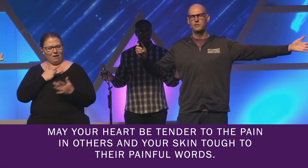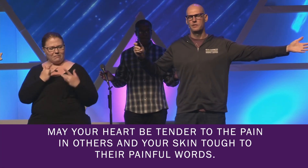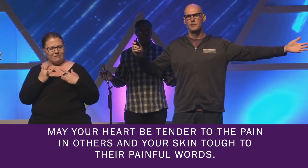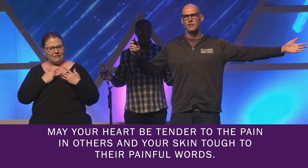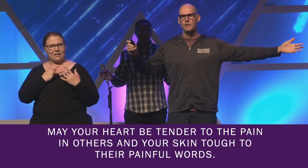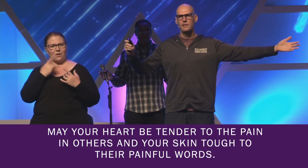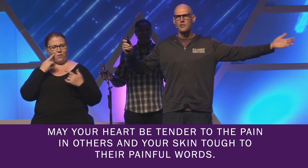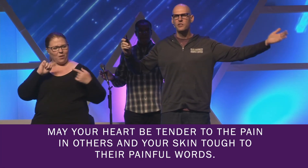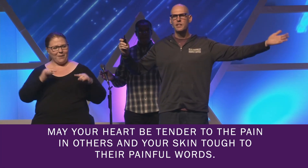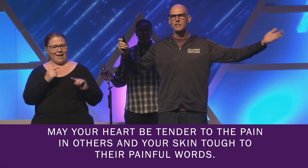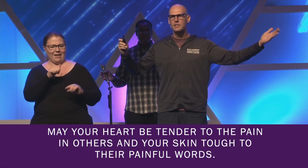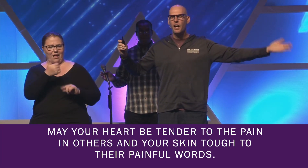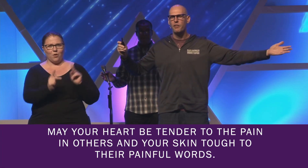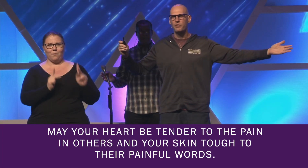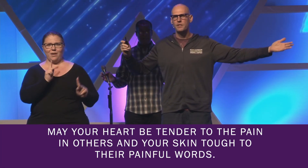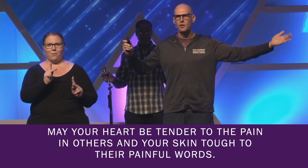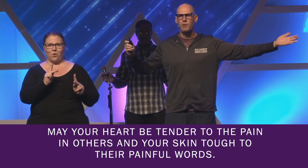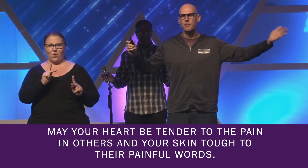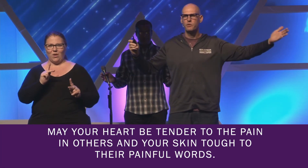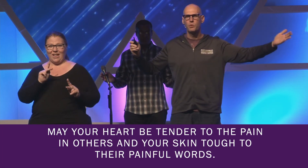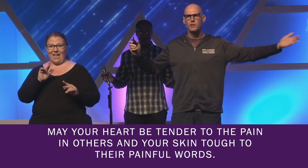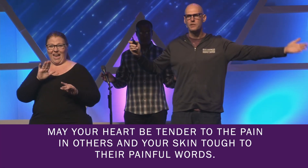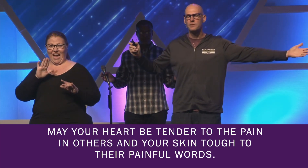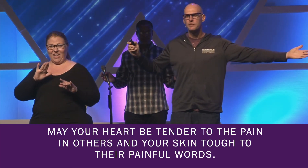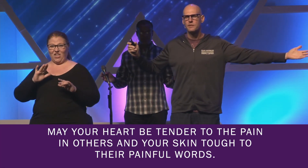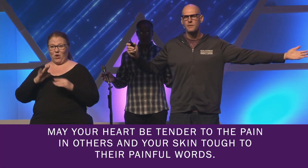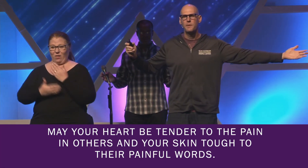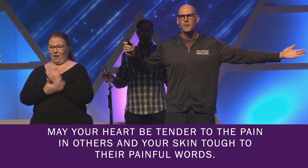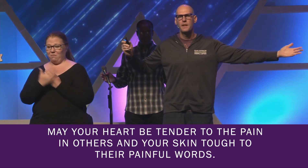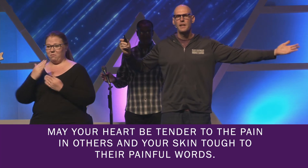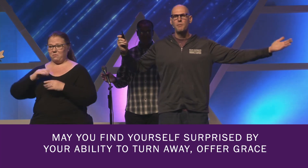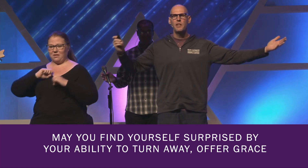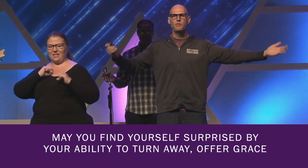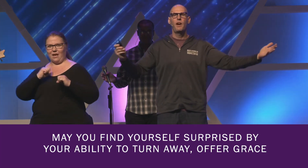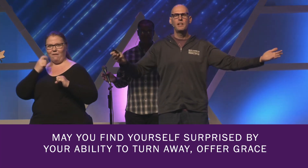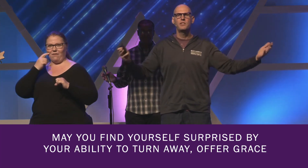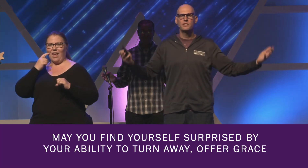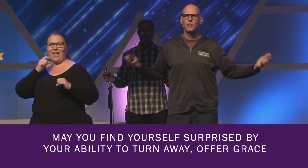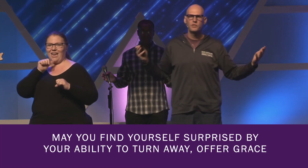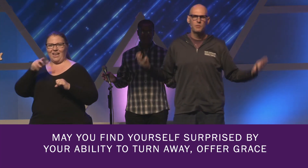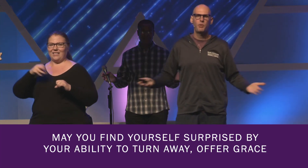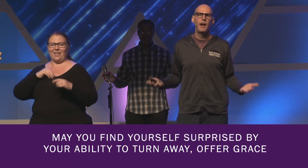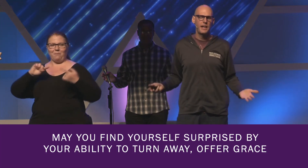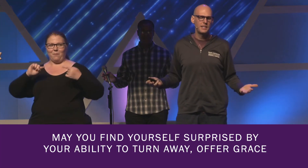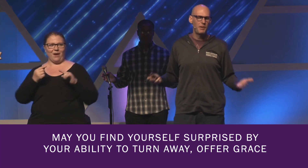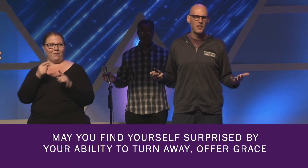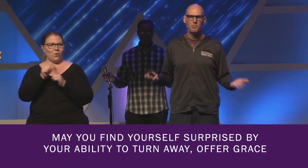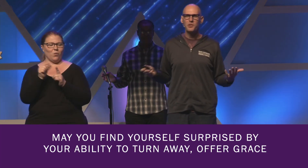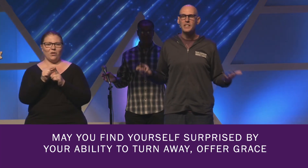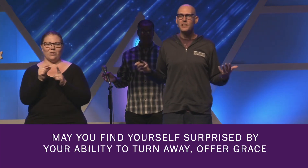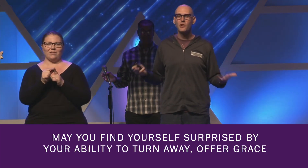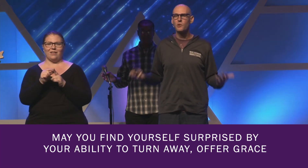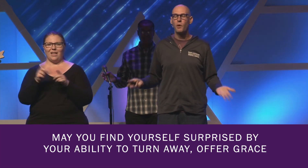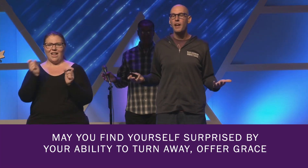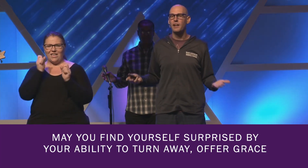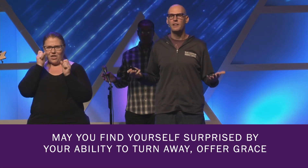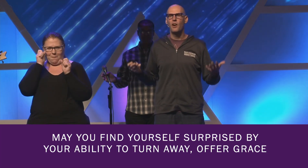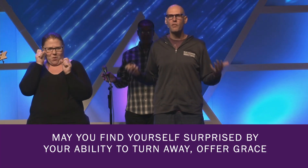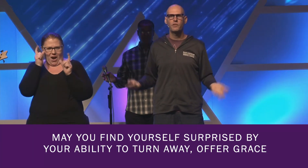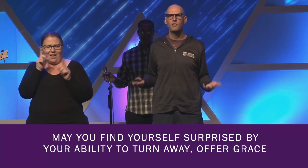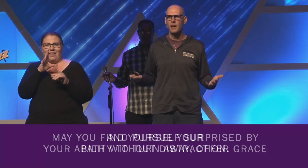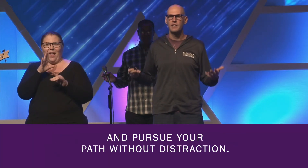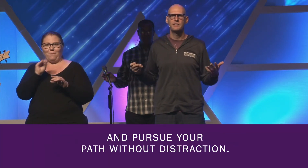others and your skin tough to their painful words. And may you find yourself surprised by your ability to turn away